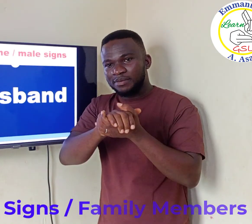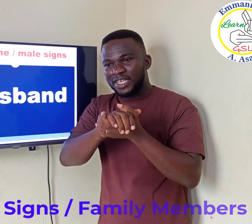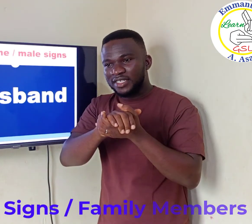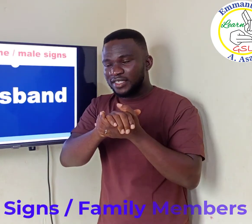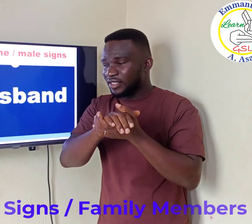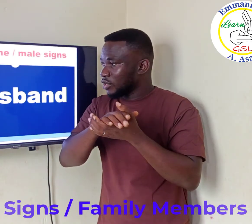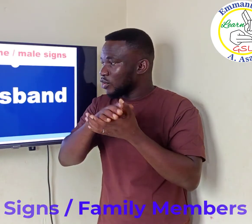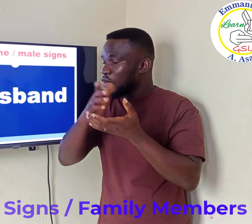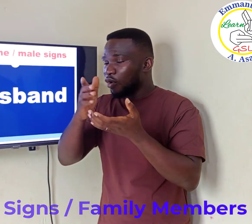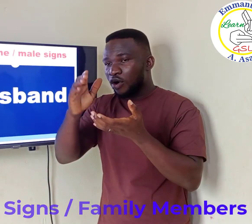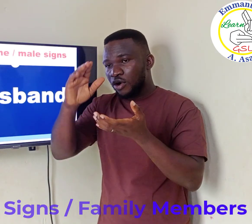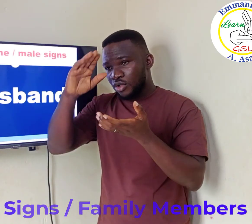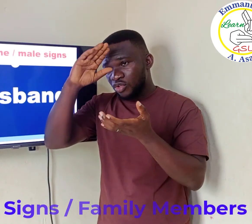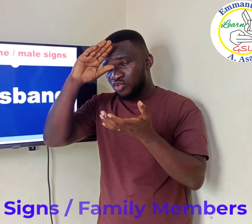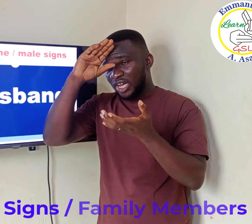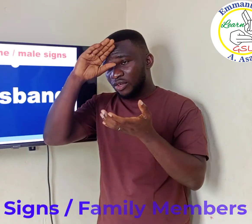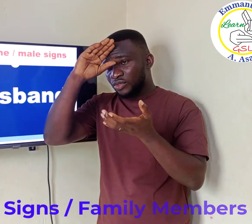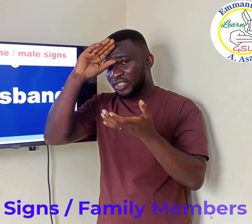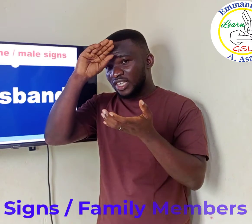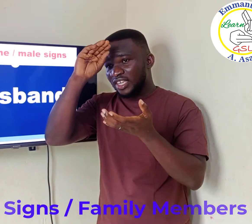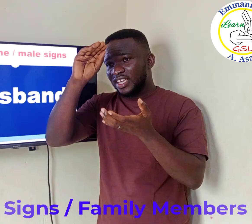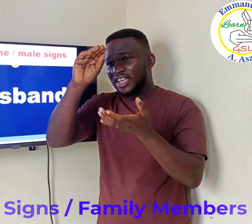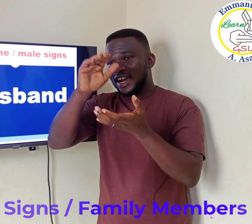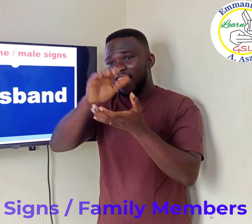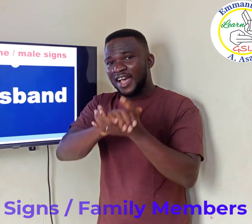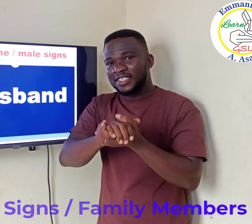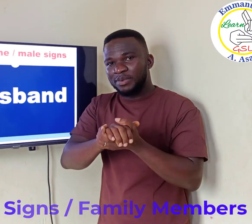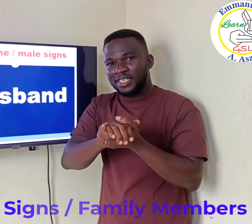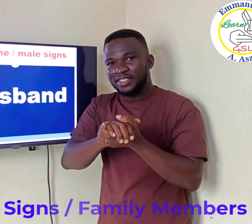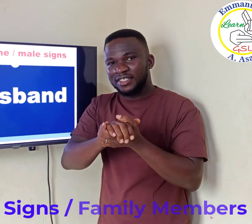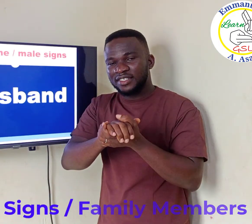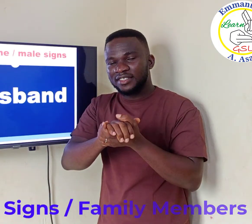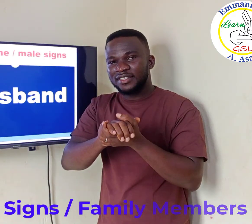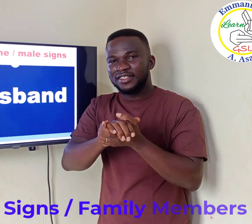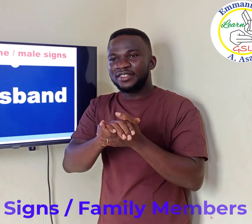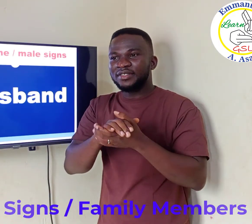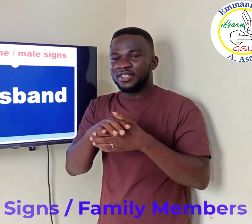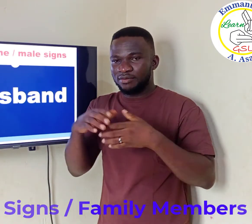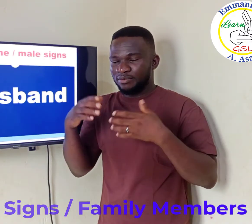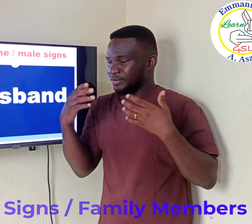husband. Or you can also say husband.